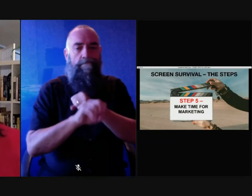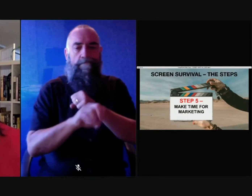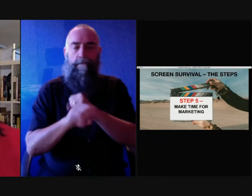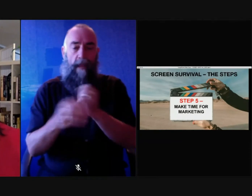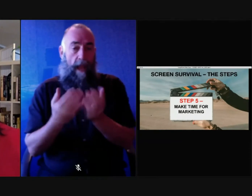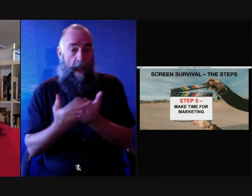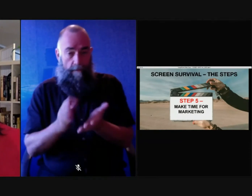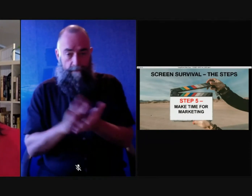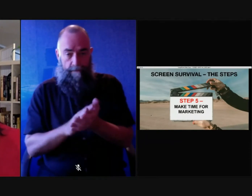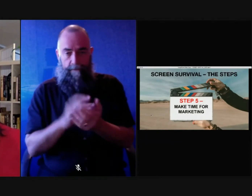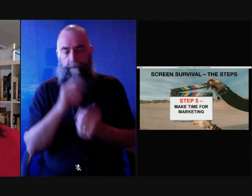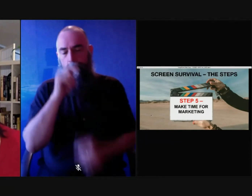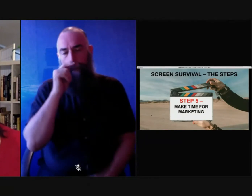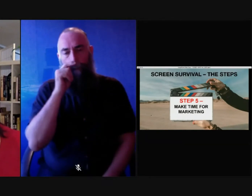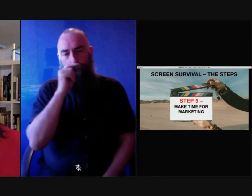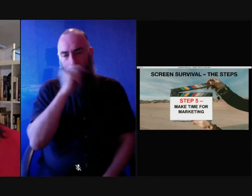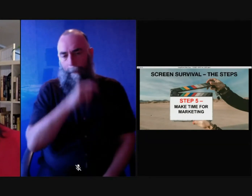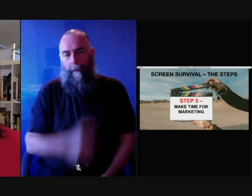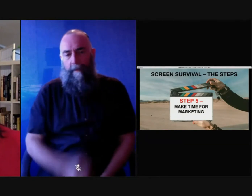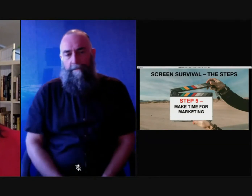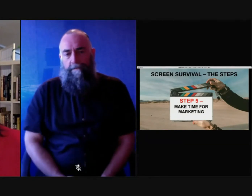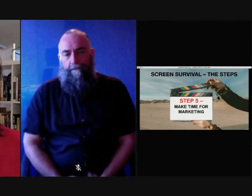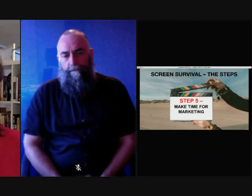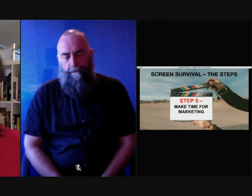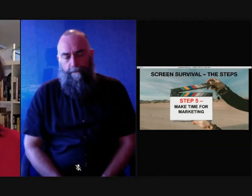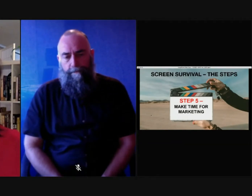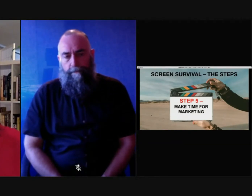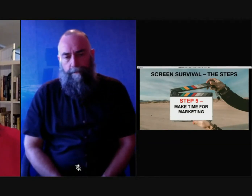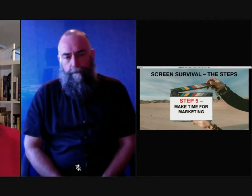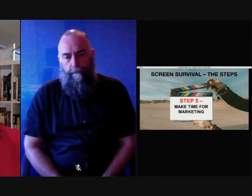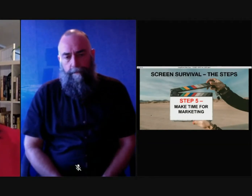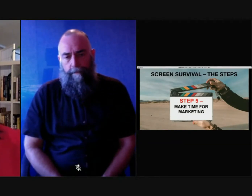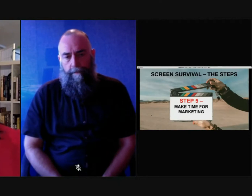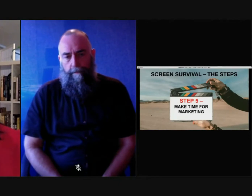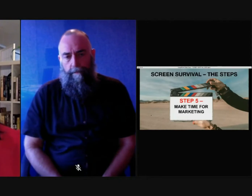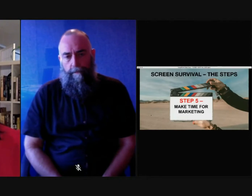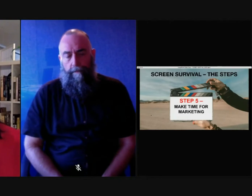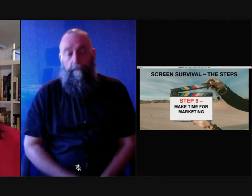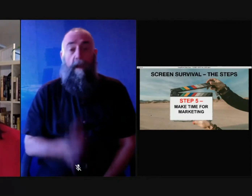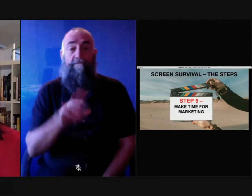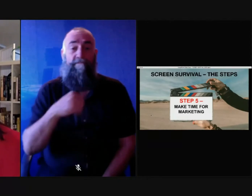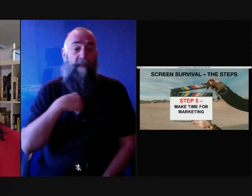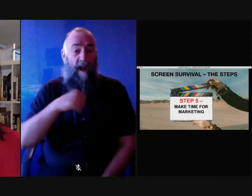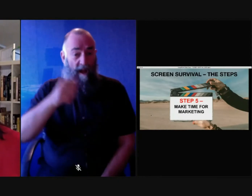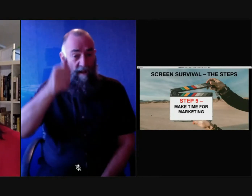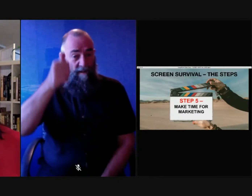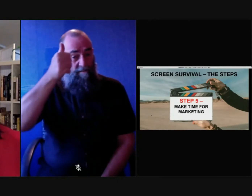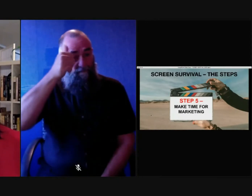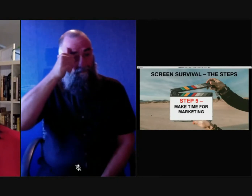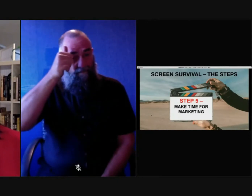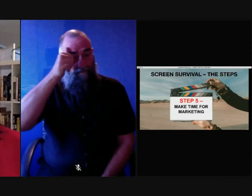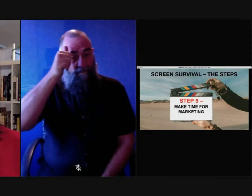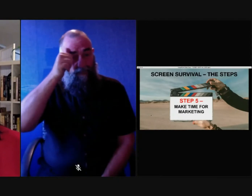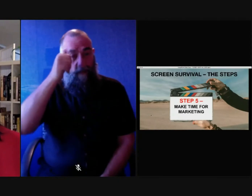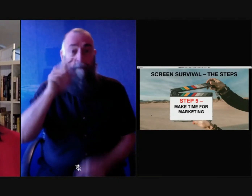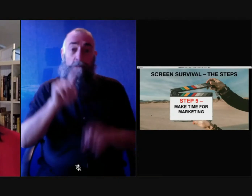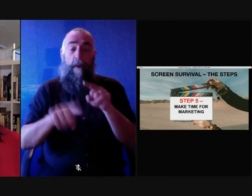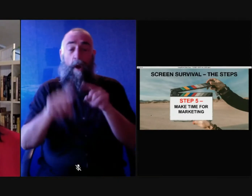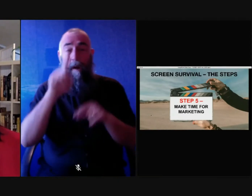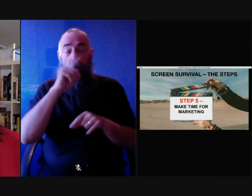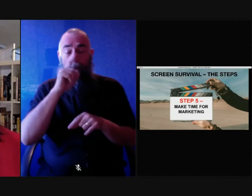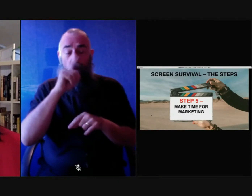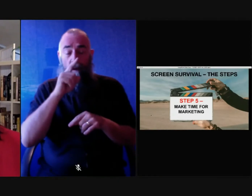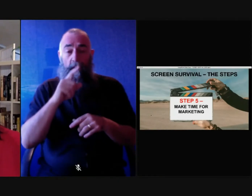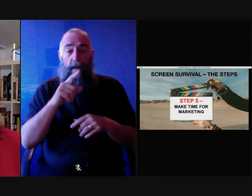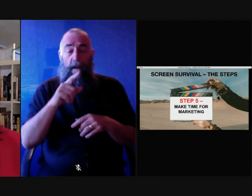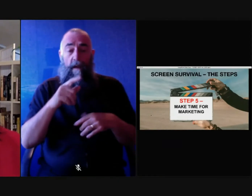all had the experience of wanting to just go back to bed and hide under the covers for the next 6 months. I certainly have felt